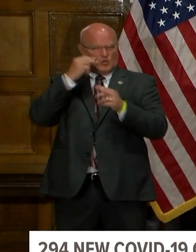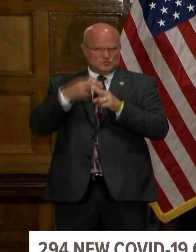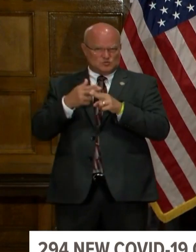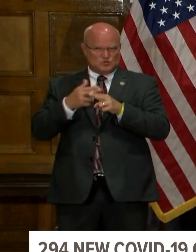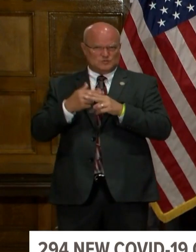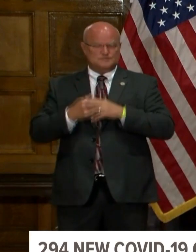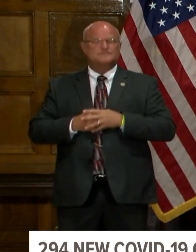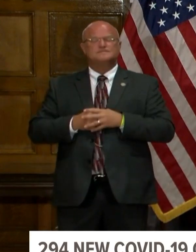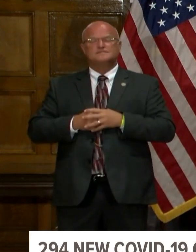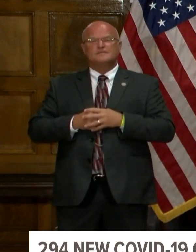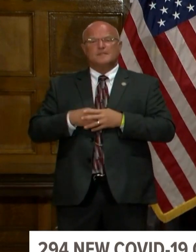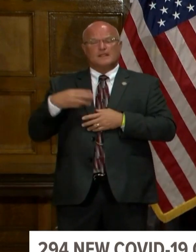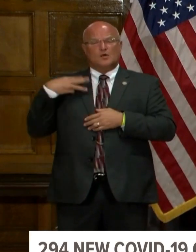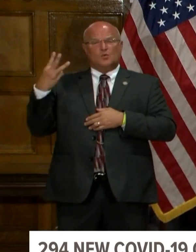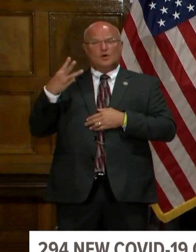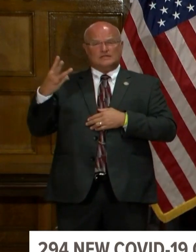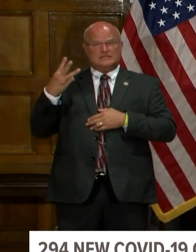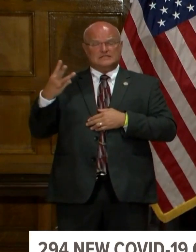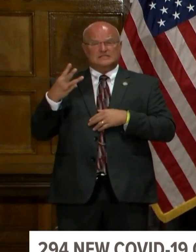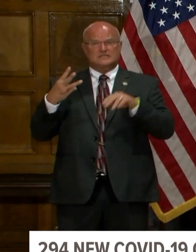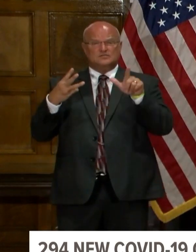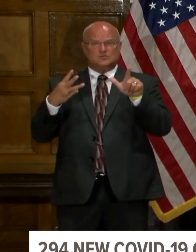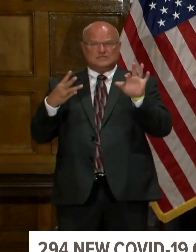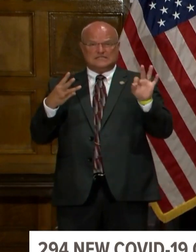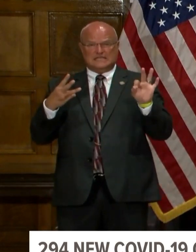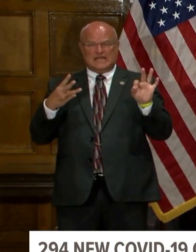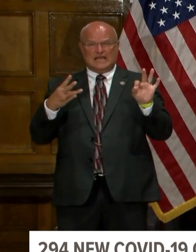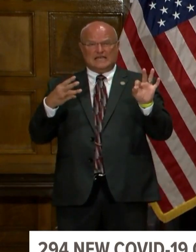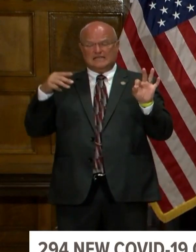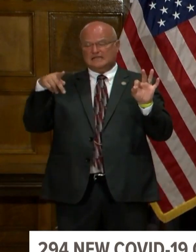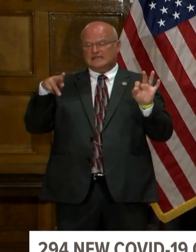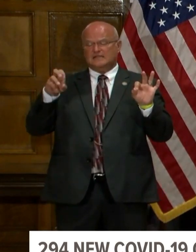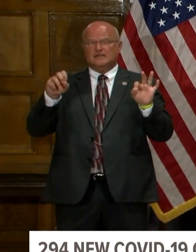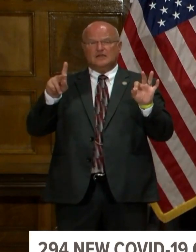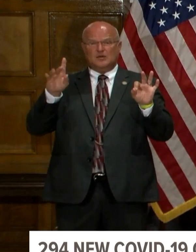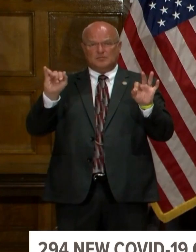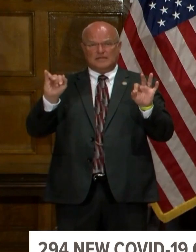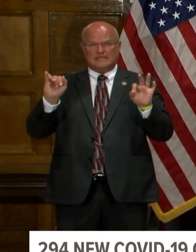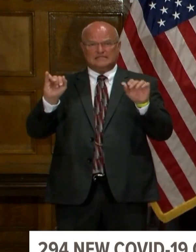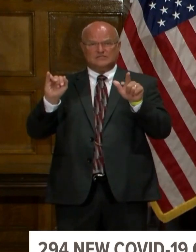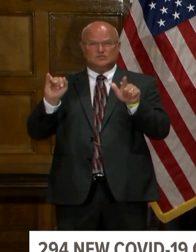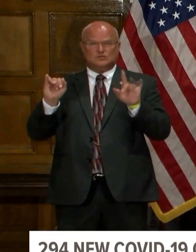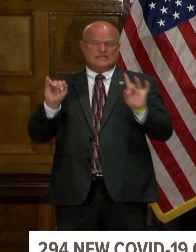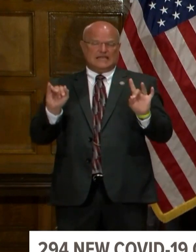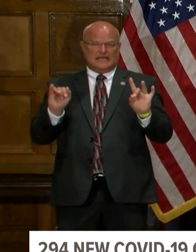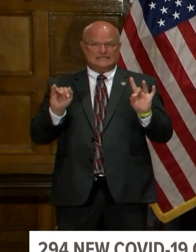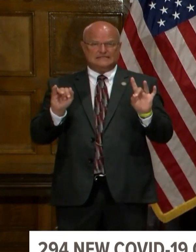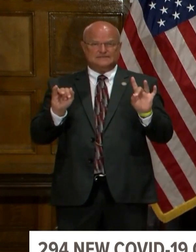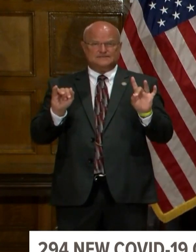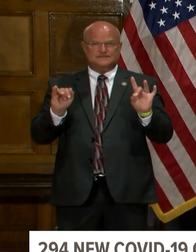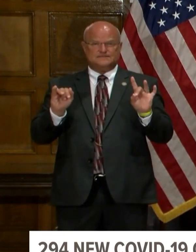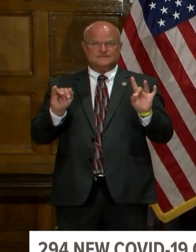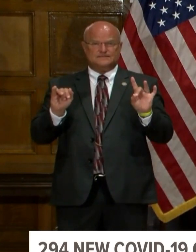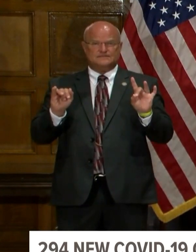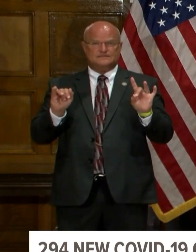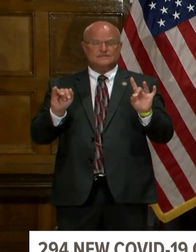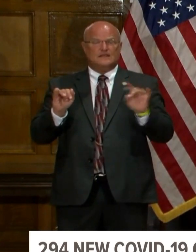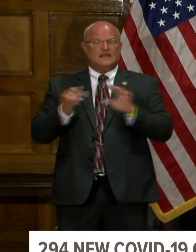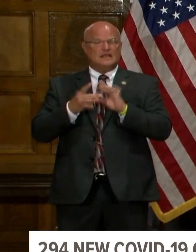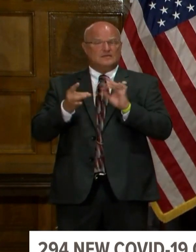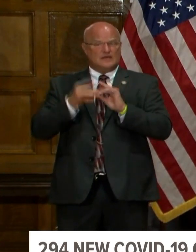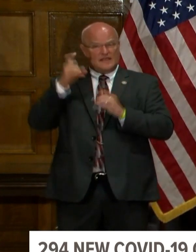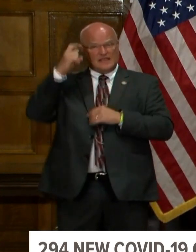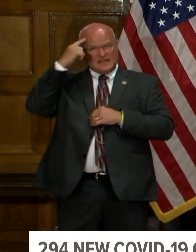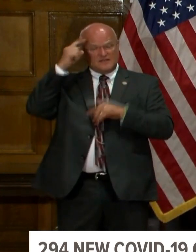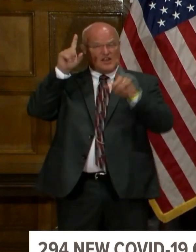shortly. Washington County has 29, and Pulaski County has 28. As mentioned by the